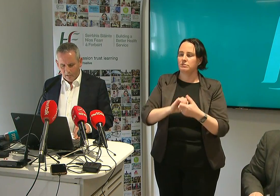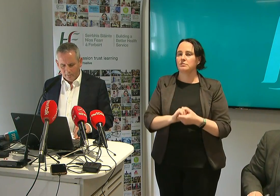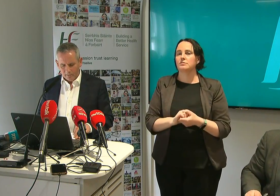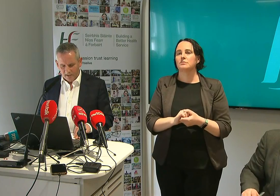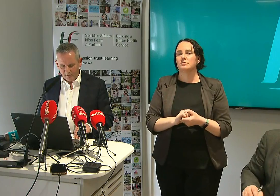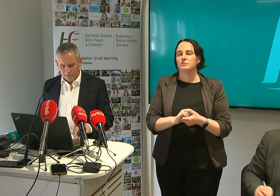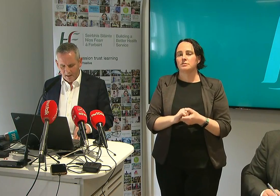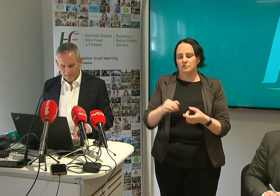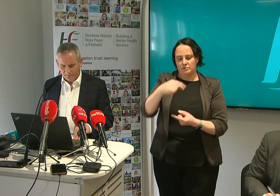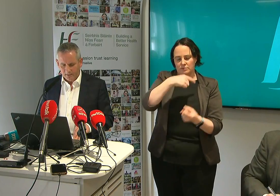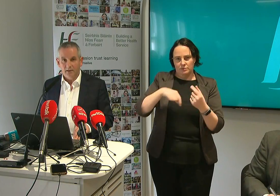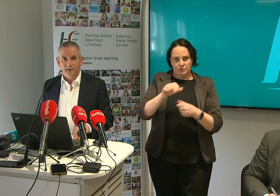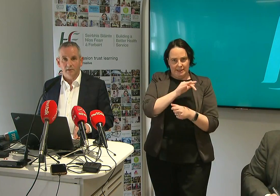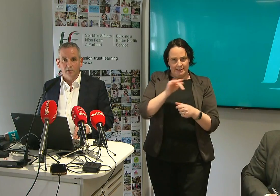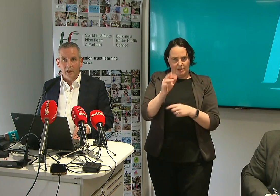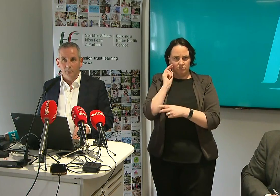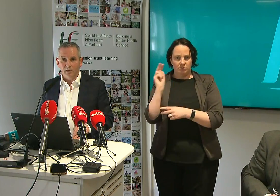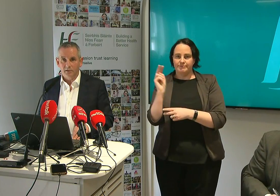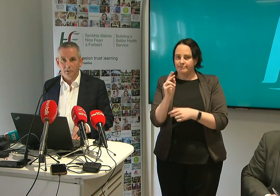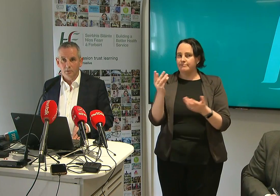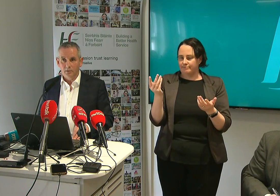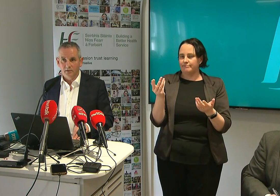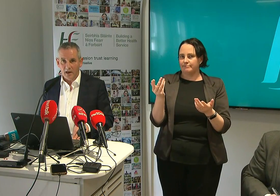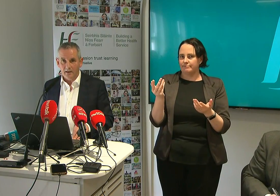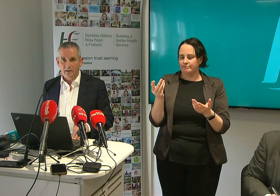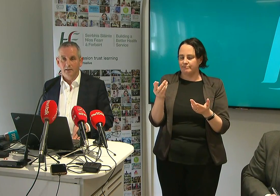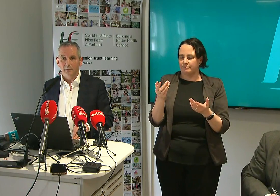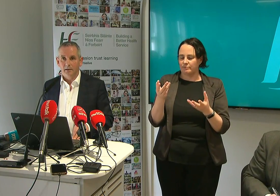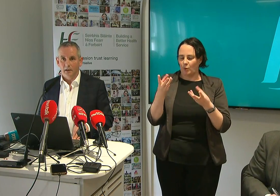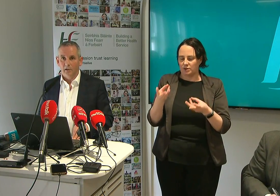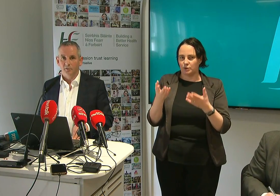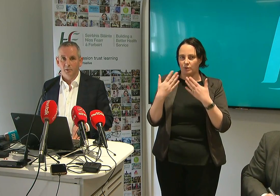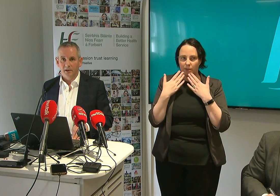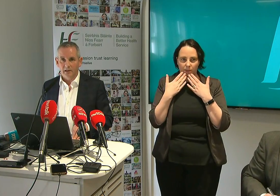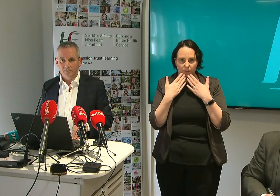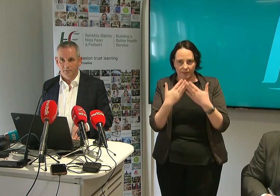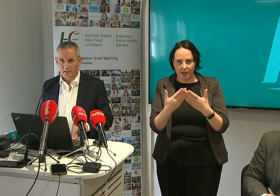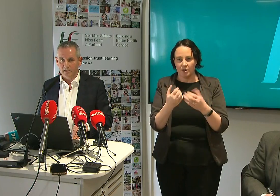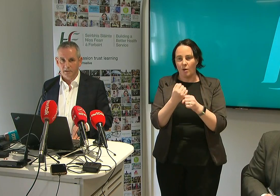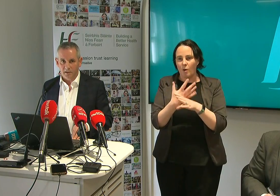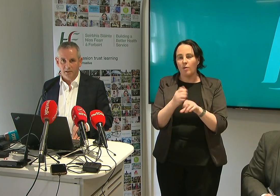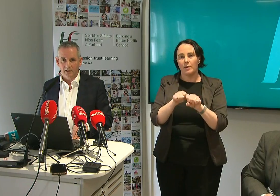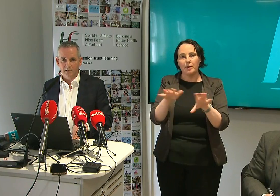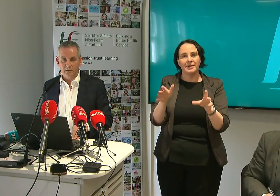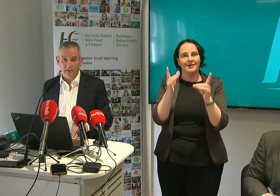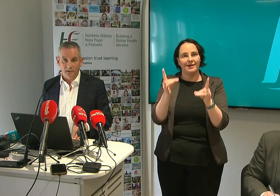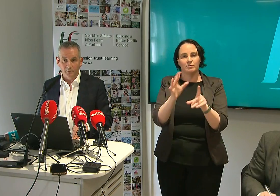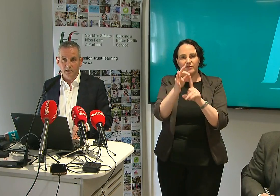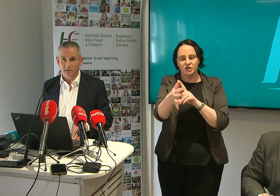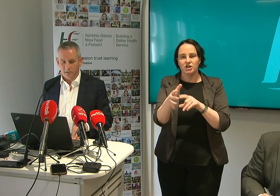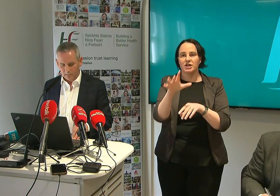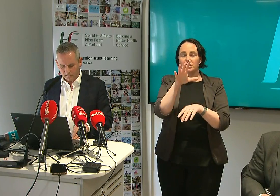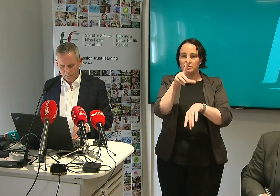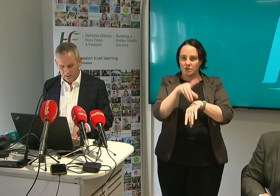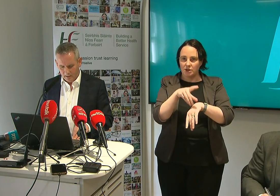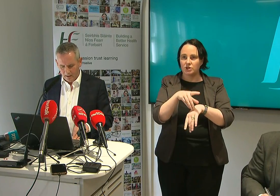From our own staff perspective, I just again want to thank all of the public health professionals, our GPs, indeed the